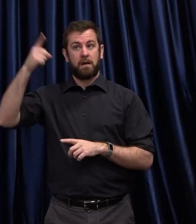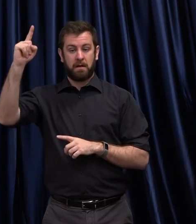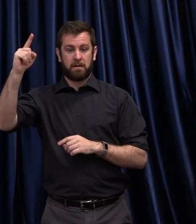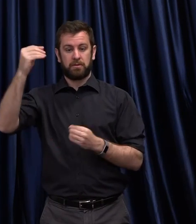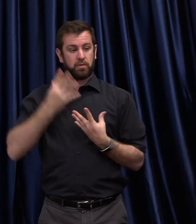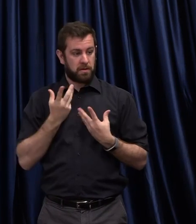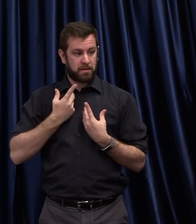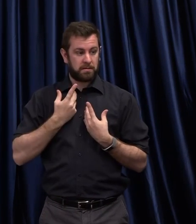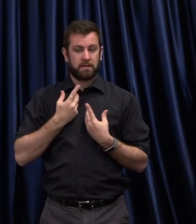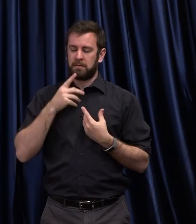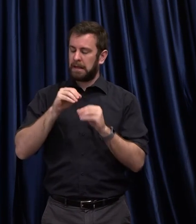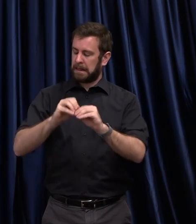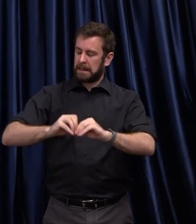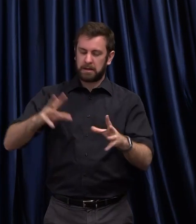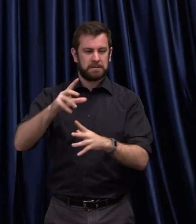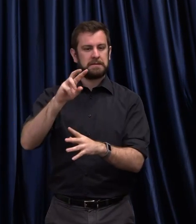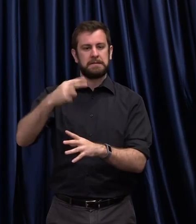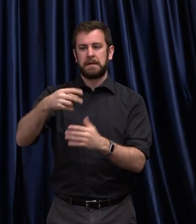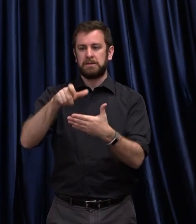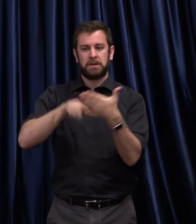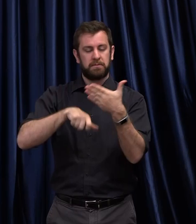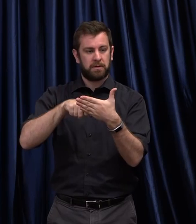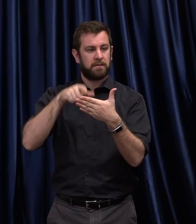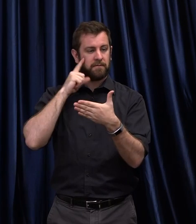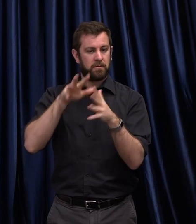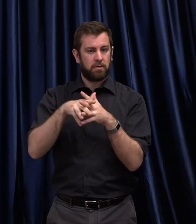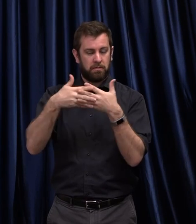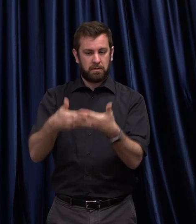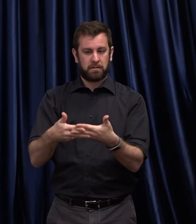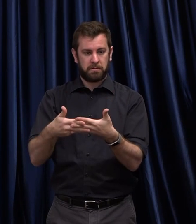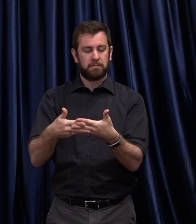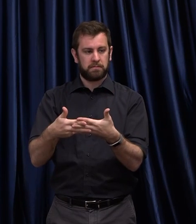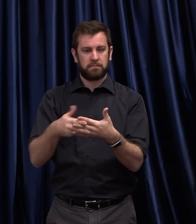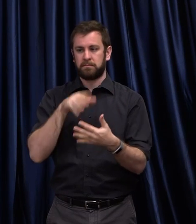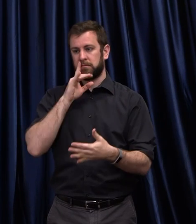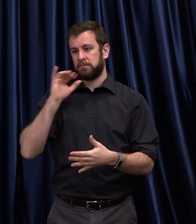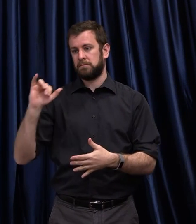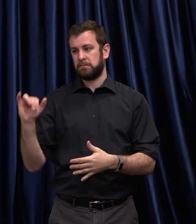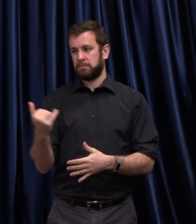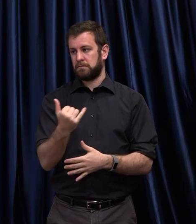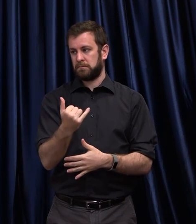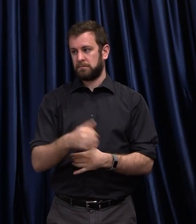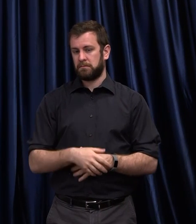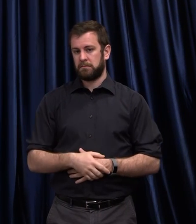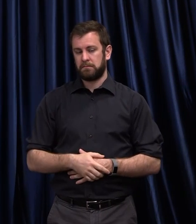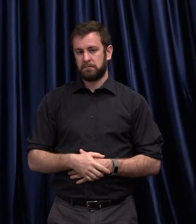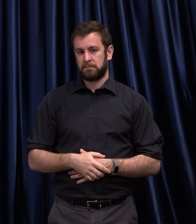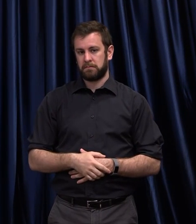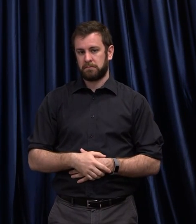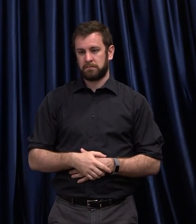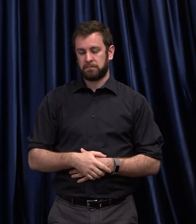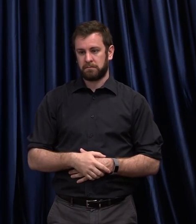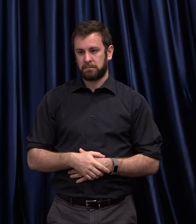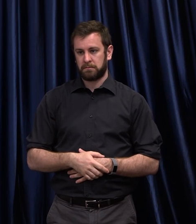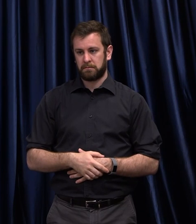clearly in the second chapter of the Quran, Ya ayyuhalladhina amanu, kutiba alaykumus siyam, kama kutiba